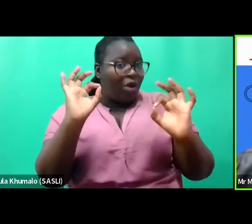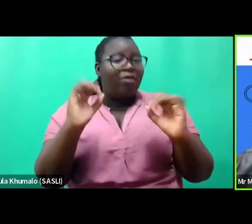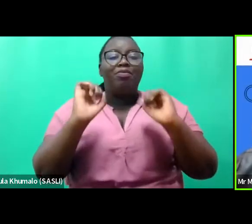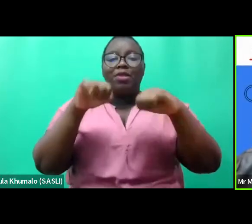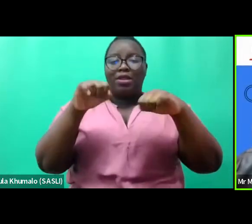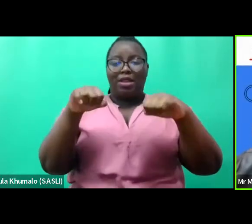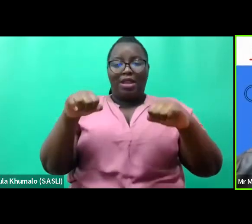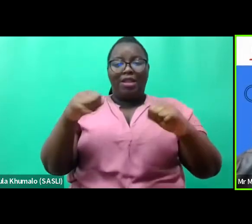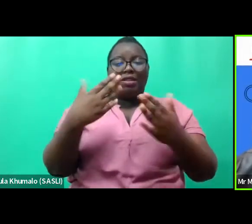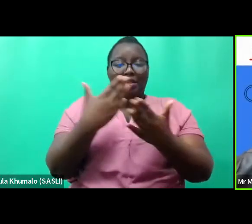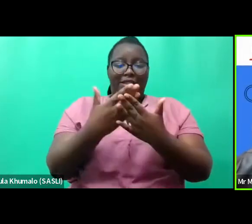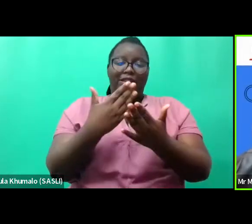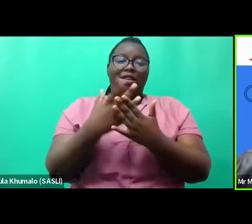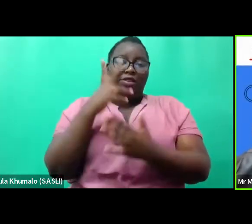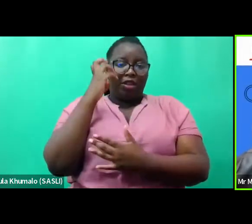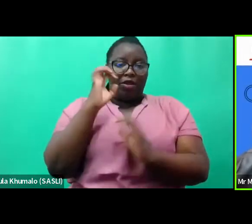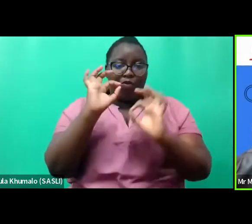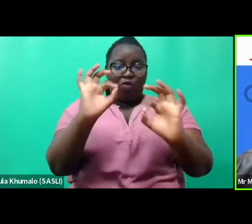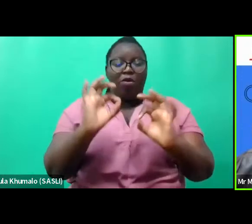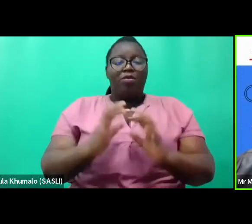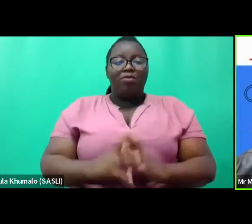are audible.